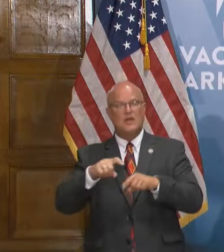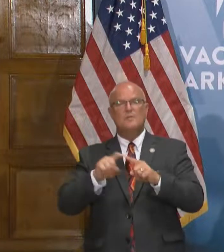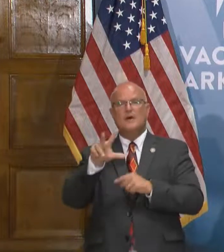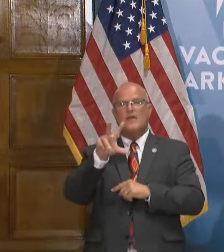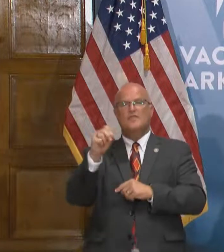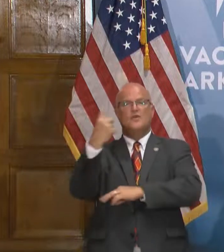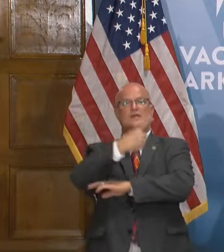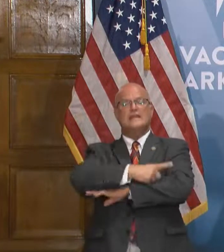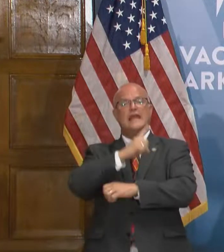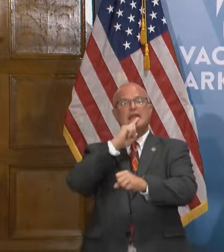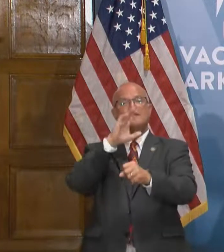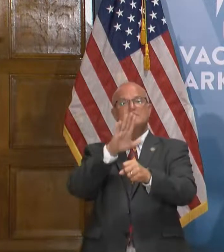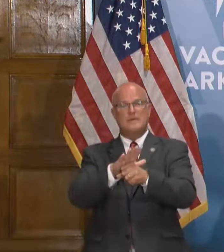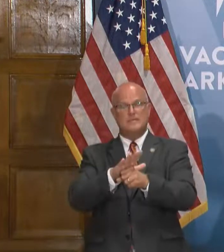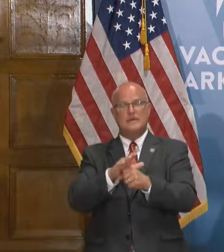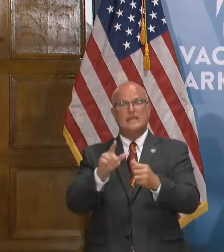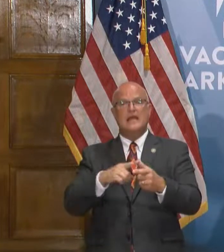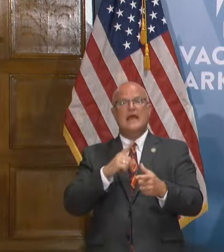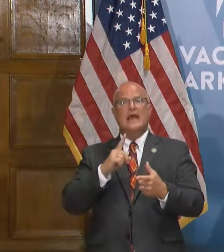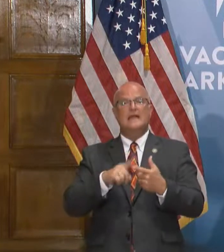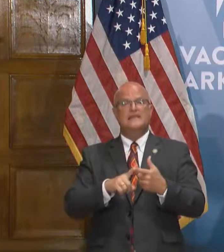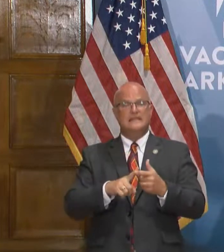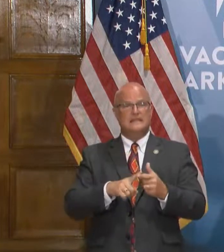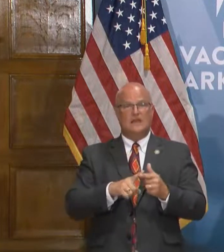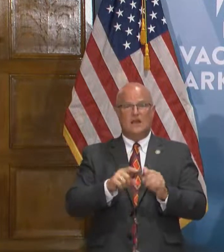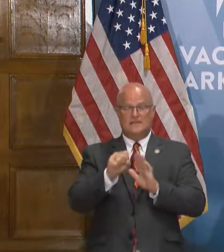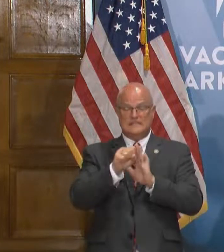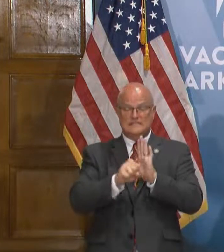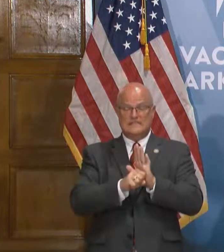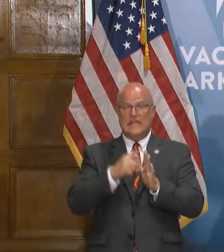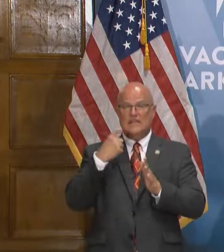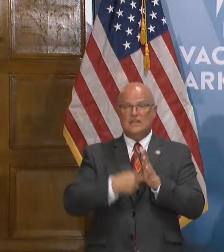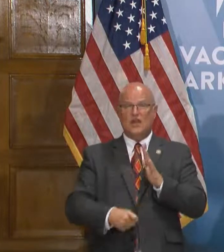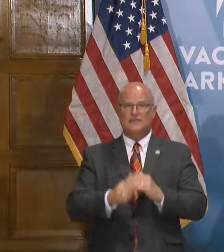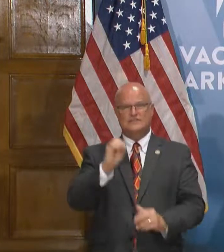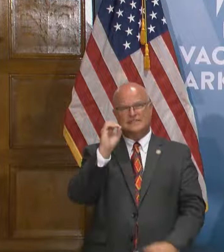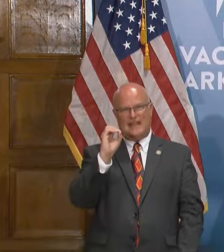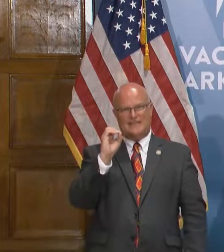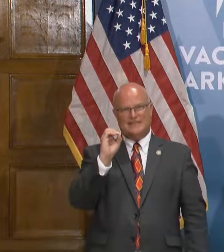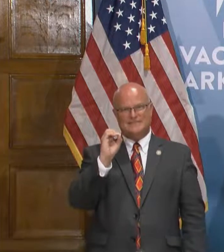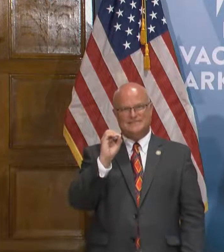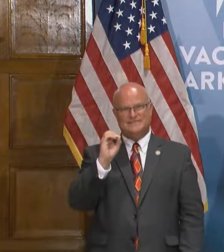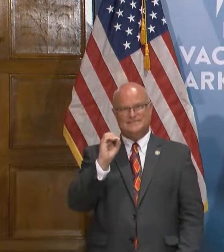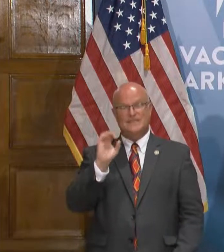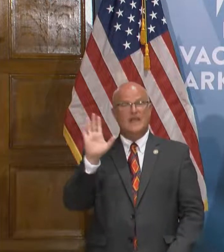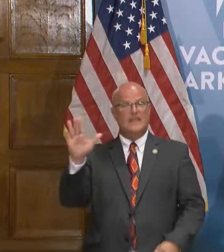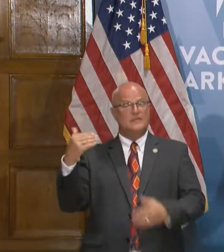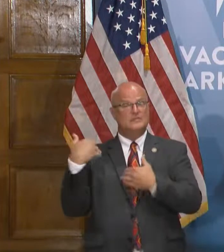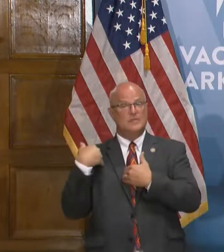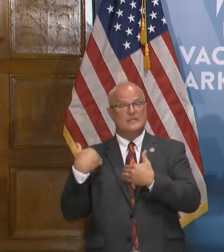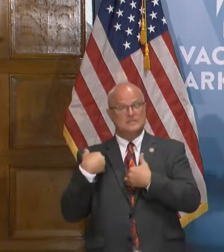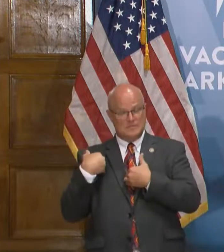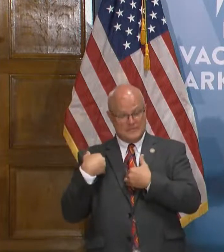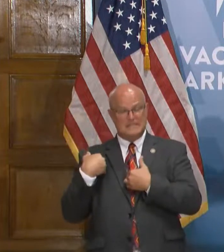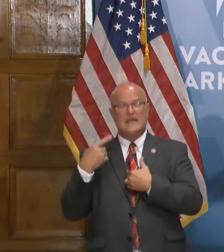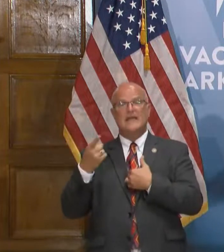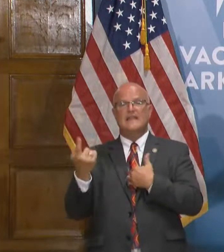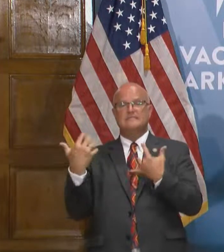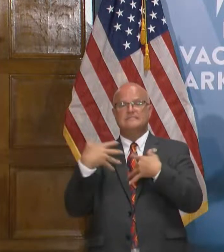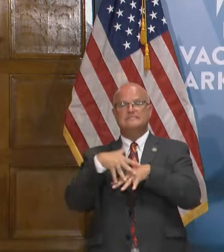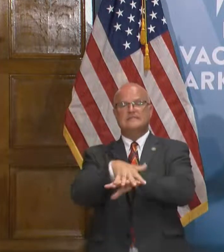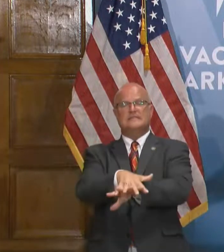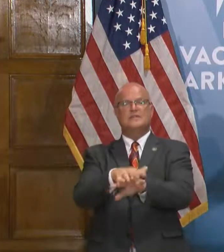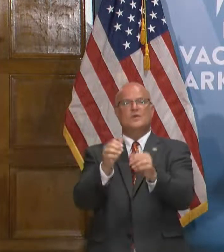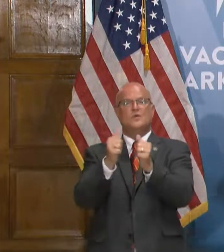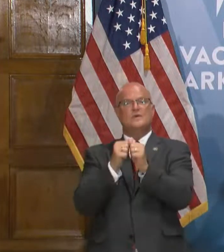30-day commitment, and then that is at no cost to the state. In terms of their responsibility, they will be blended